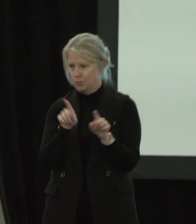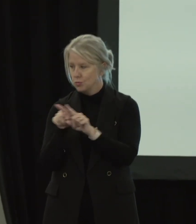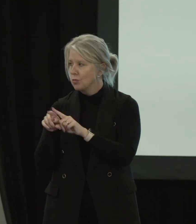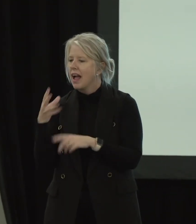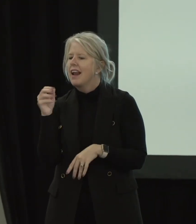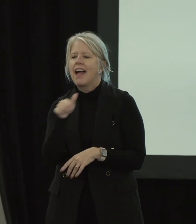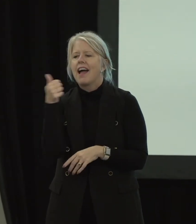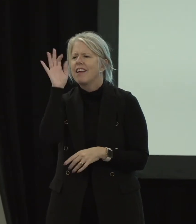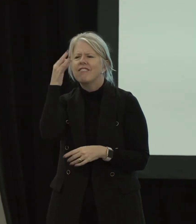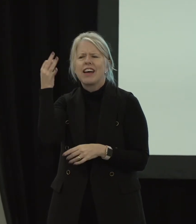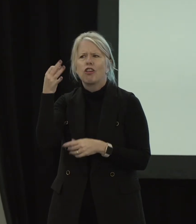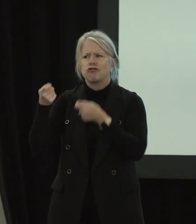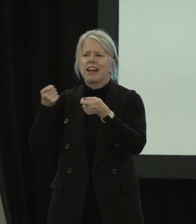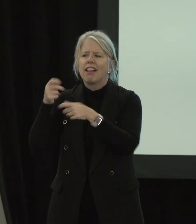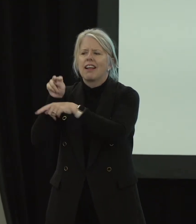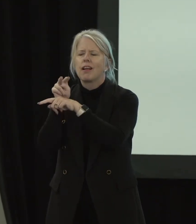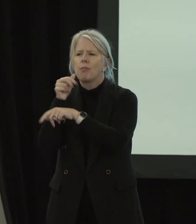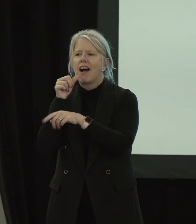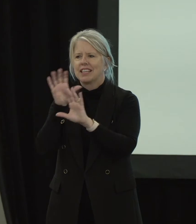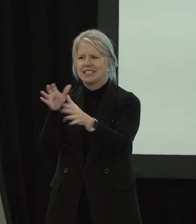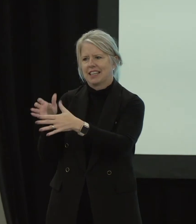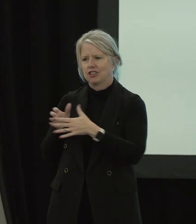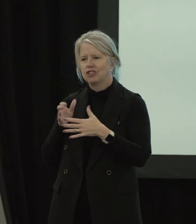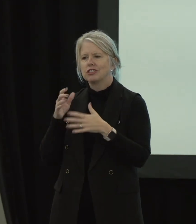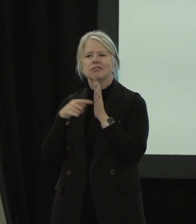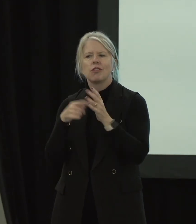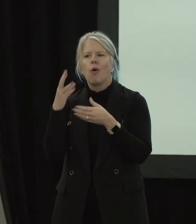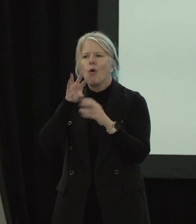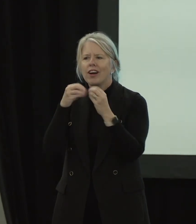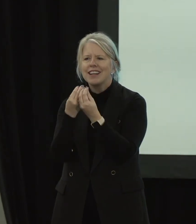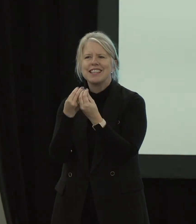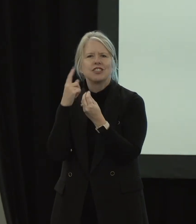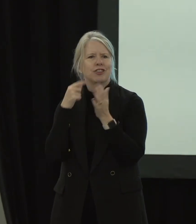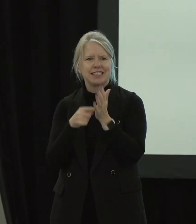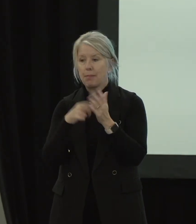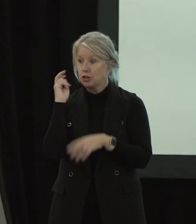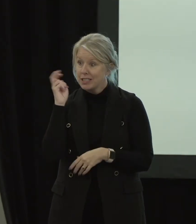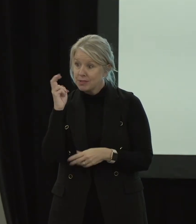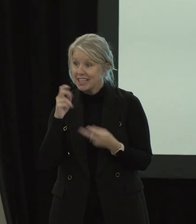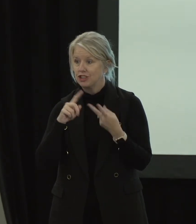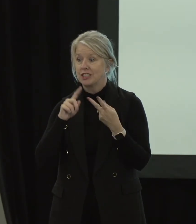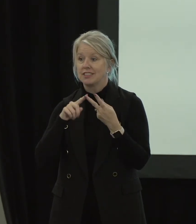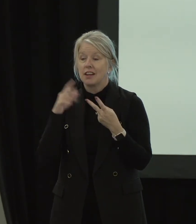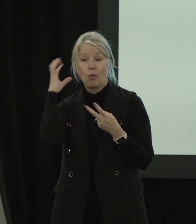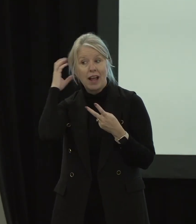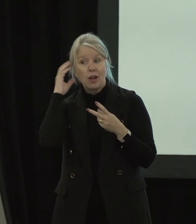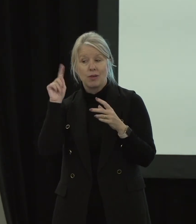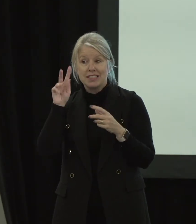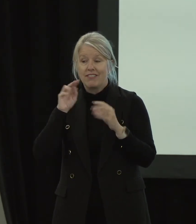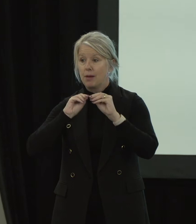federally regulated private sector, including organizations in the transportation sector, the broadcasting and